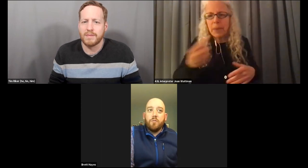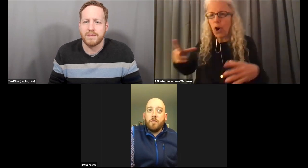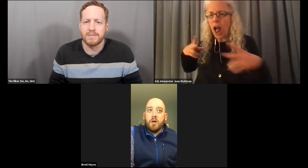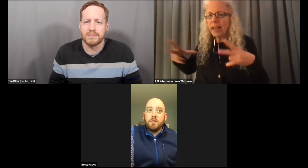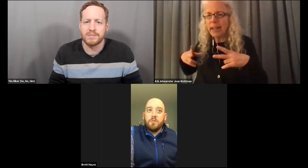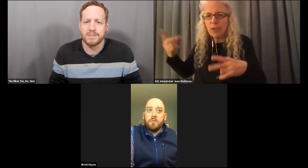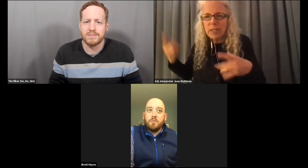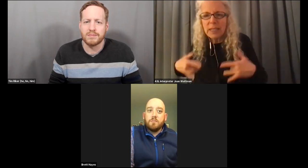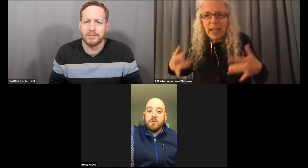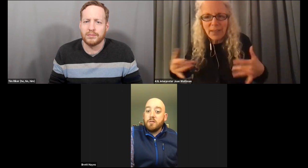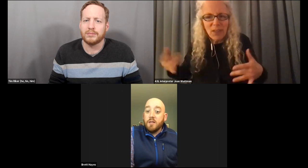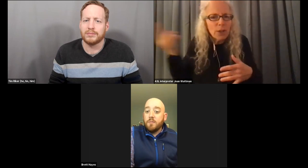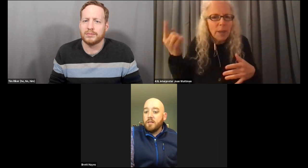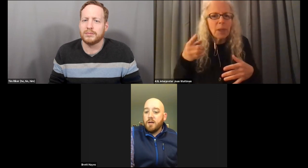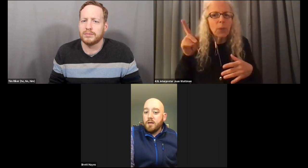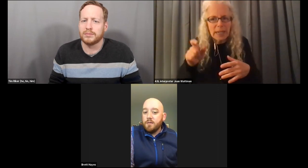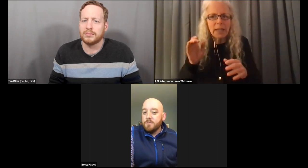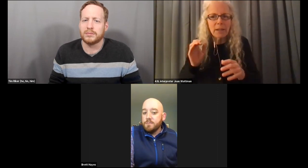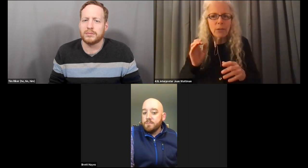if we wanted to start to think about that again.